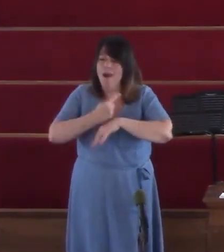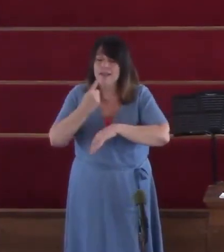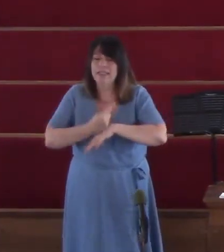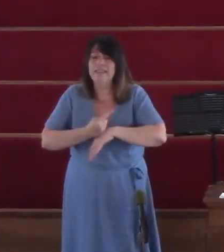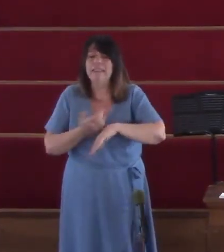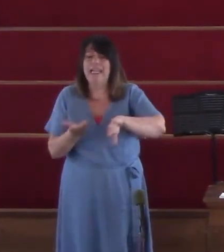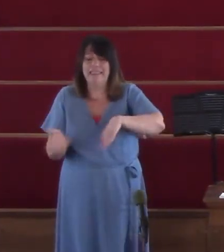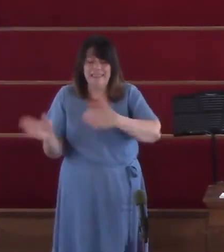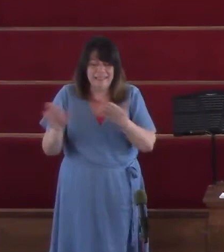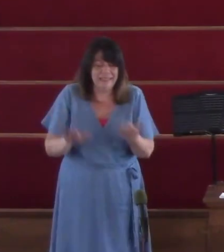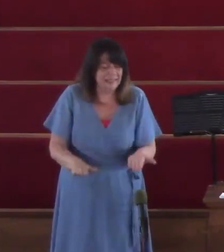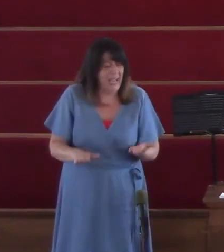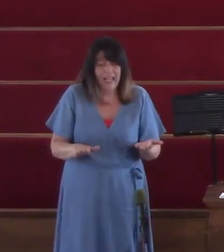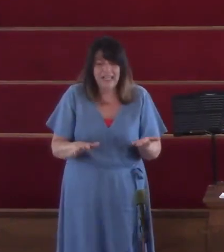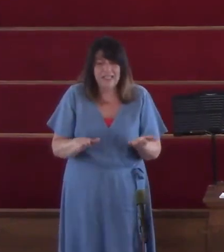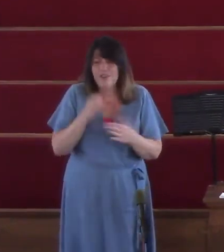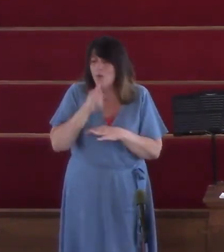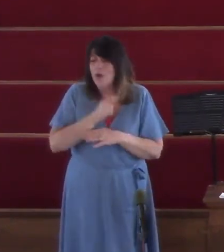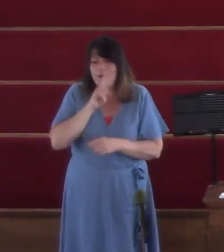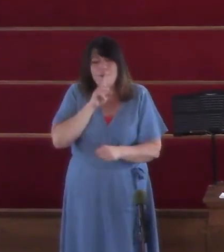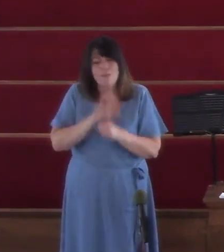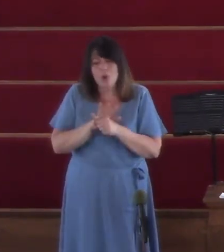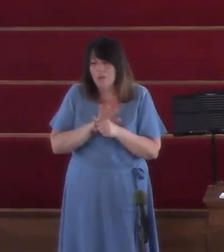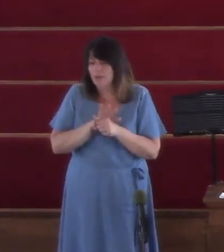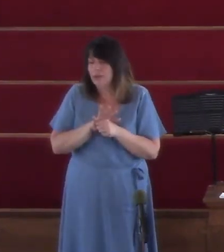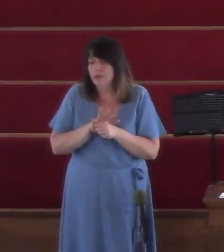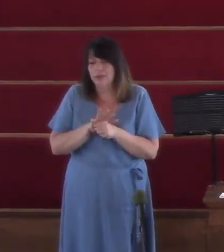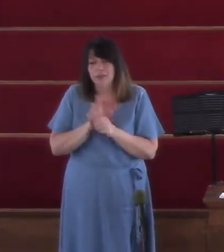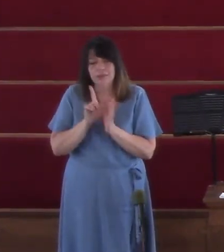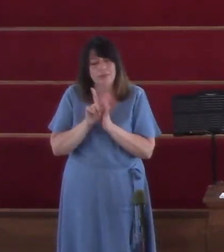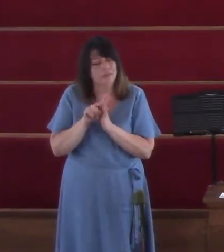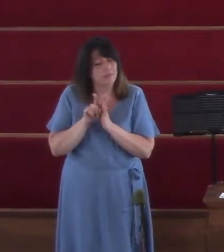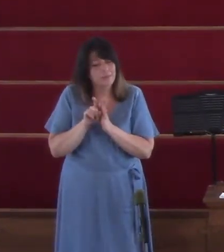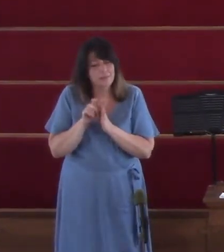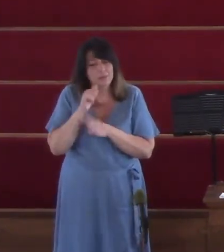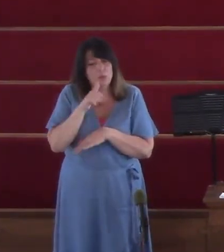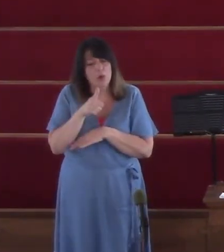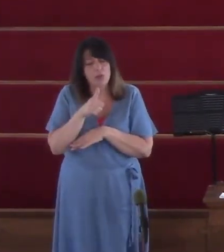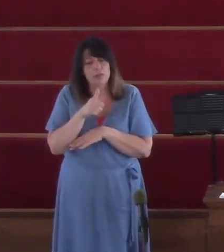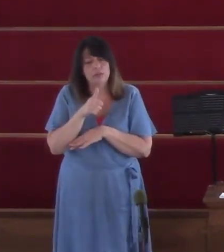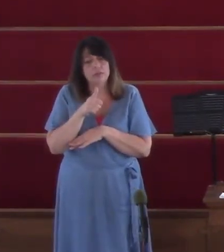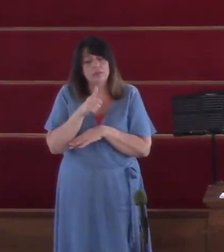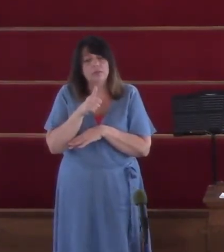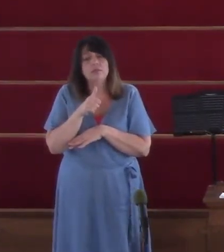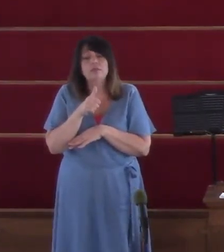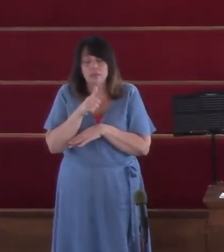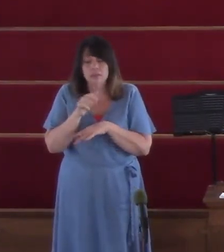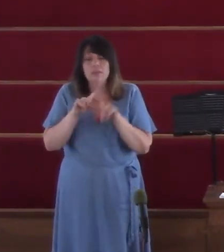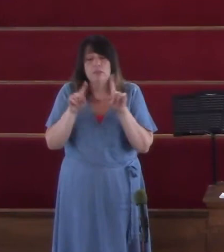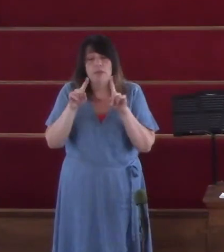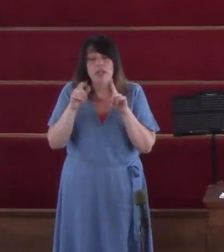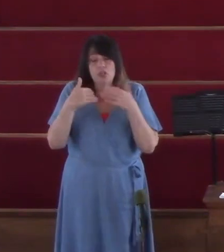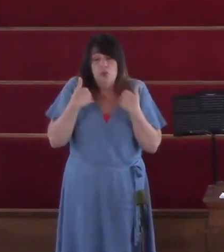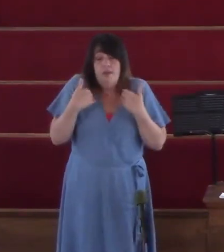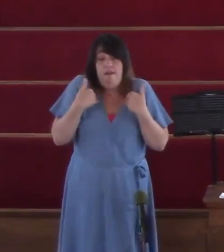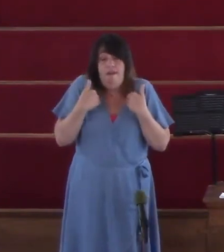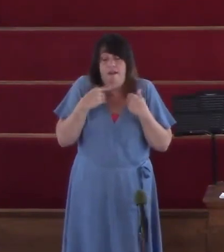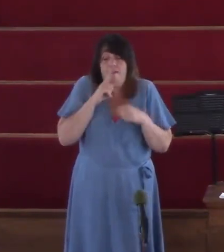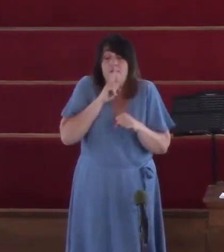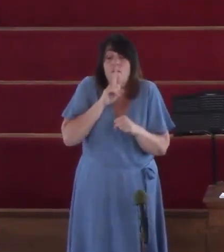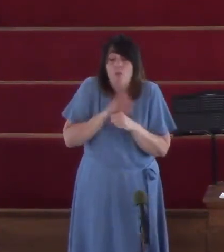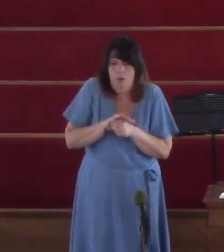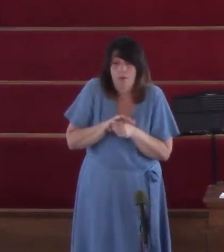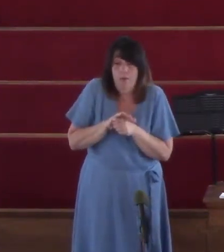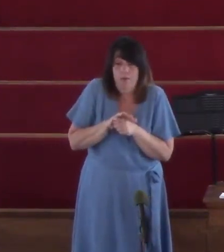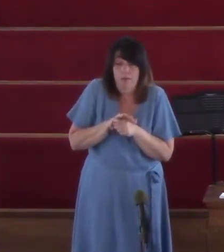died. We're not guaranteed another minute, but I'll tell you what, you can have a guarantee